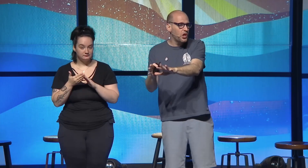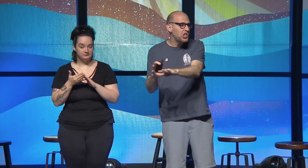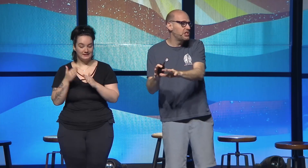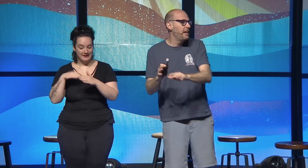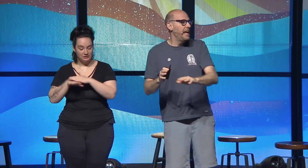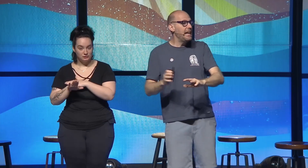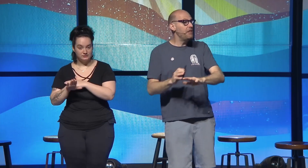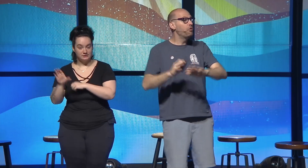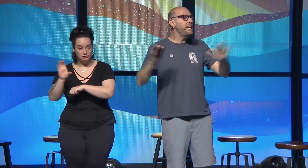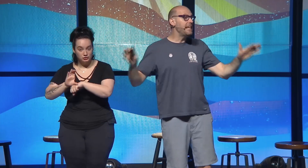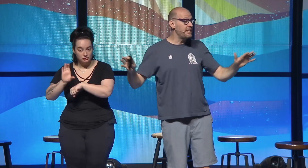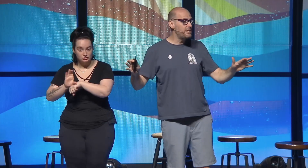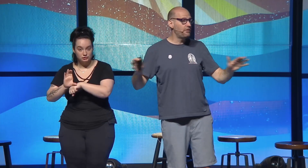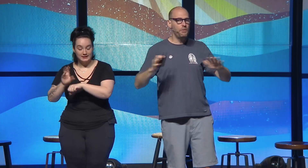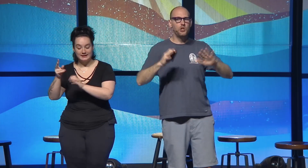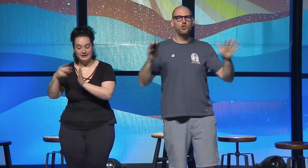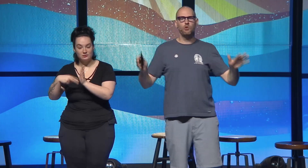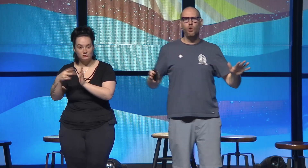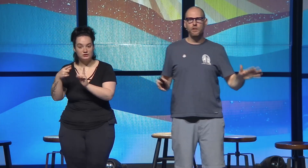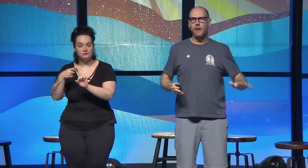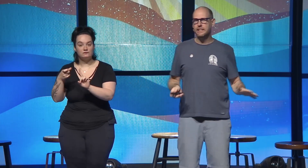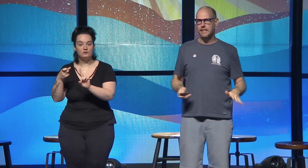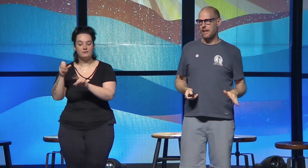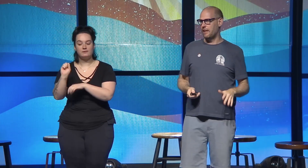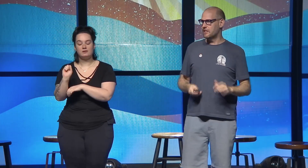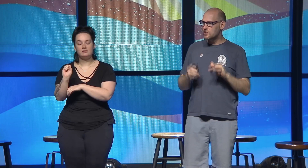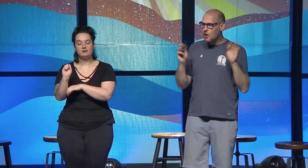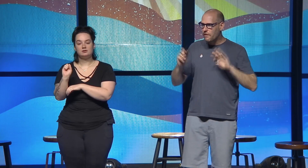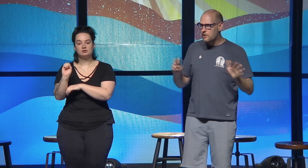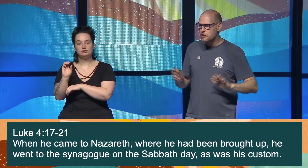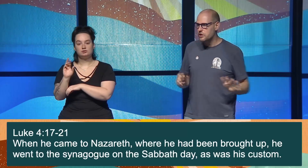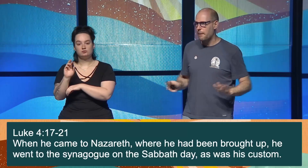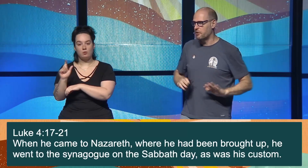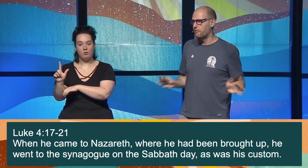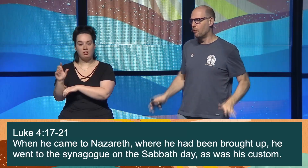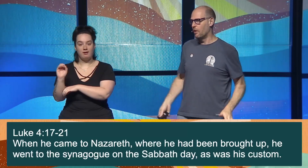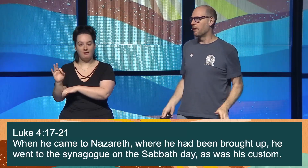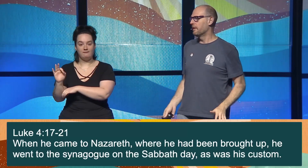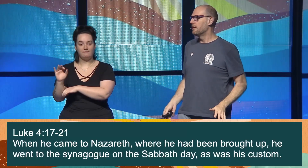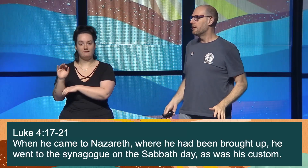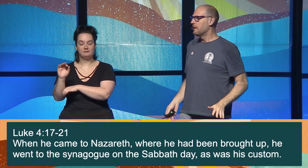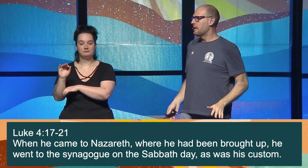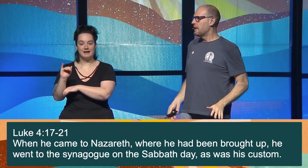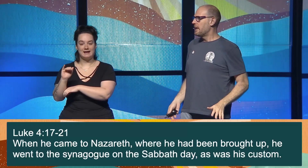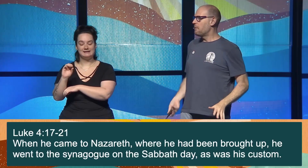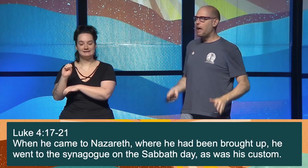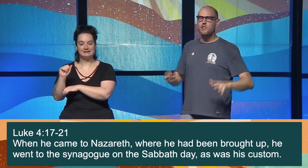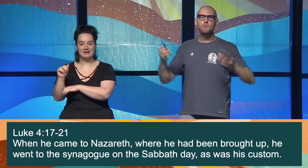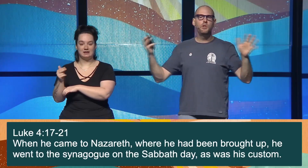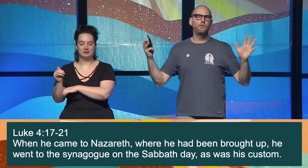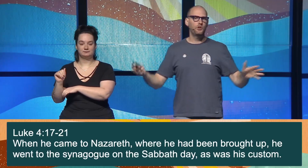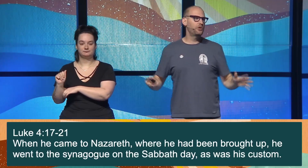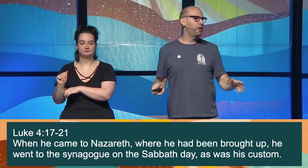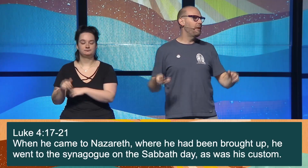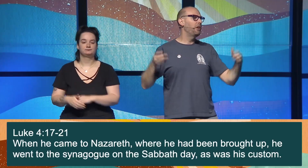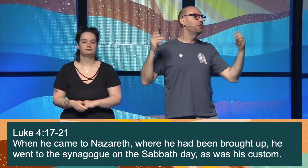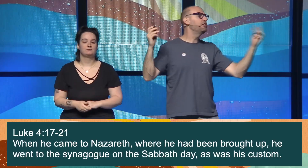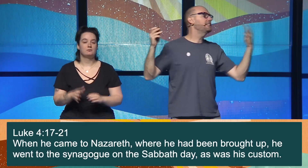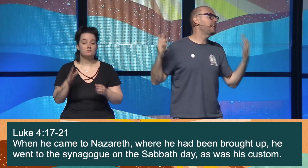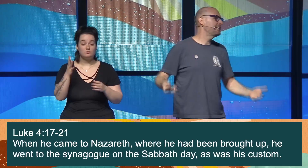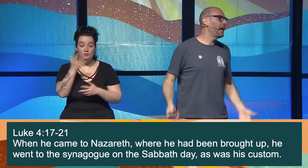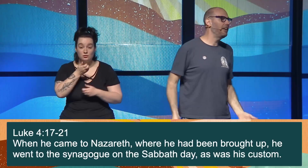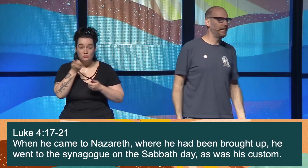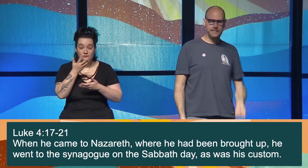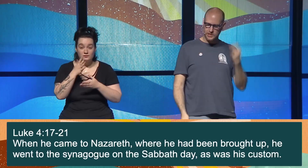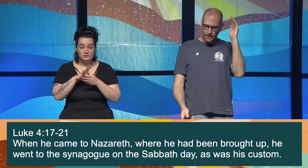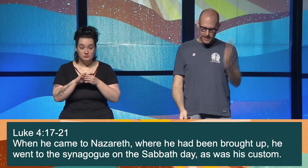local church, and he reads from the scroll of Isaiah. And this is all in Luke chapter 4. And we have this beautiful story. And what Luke